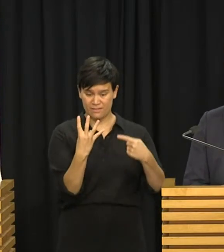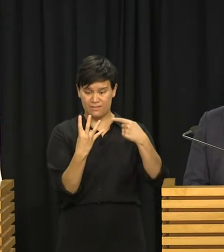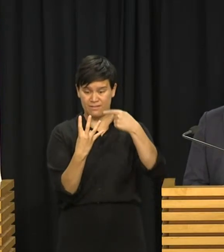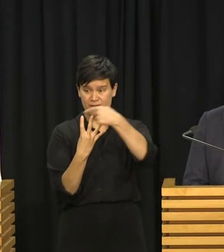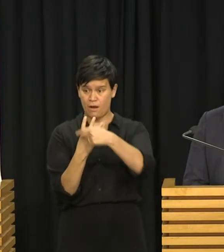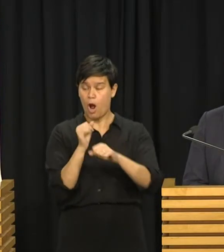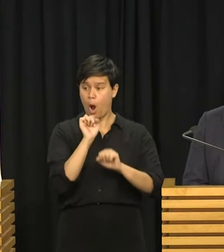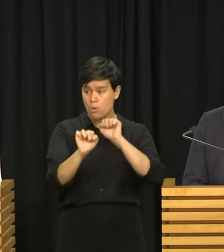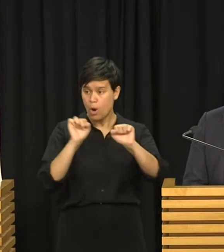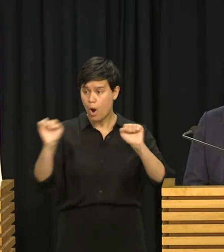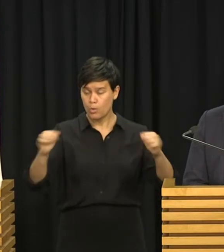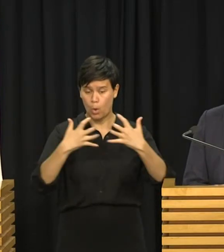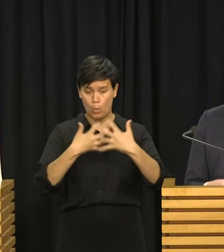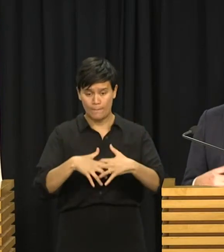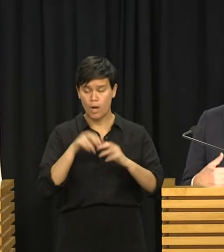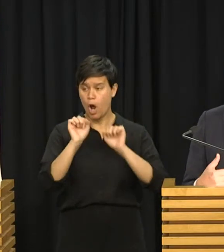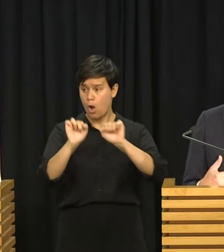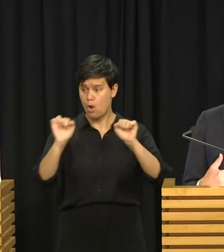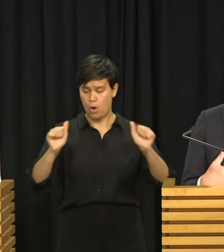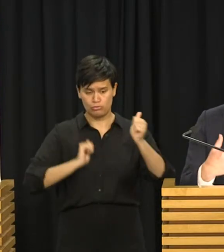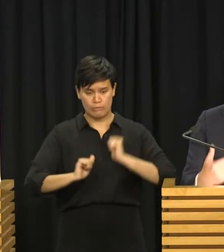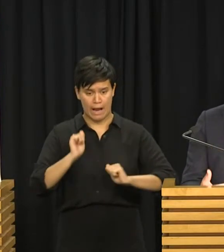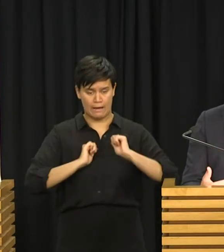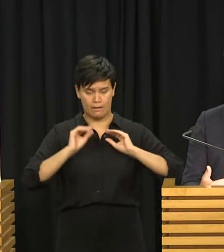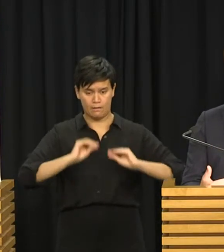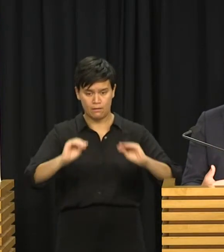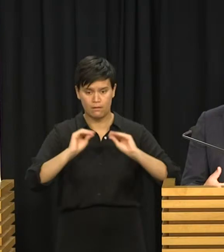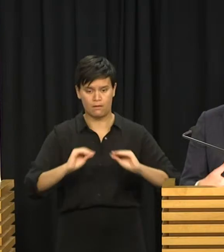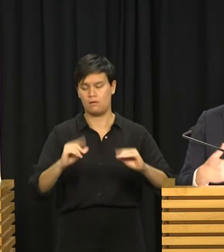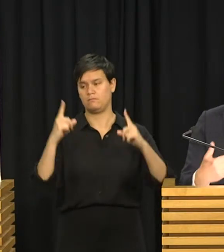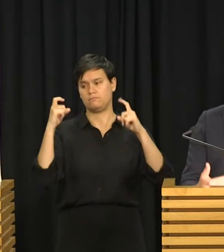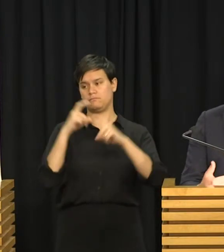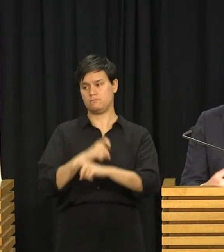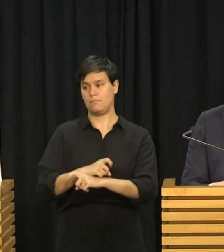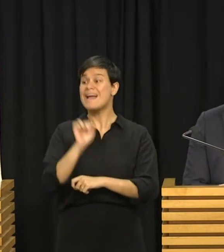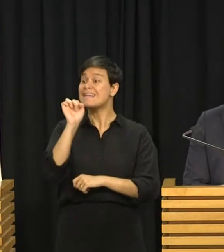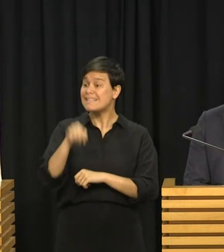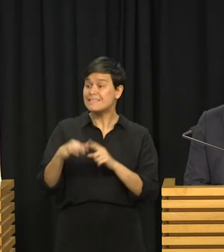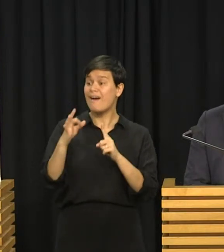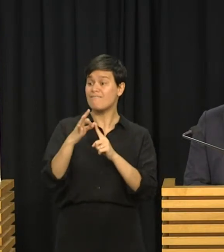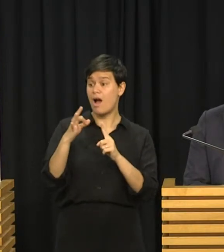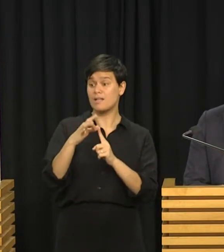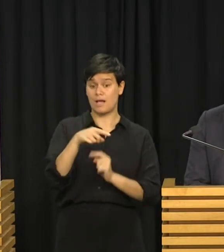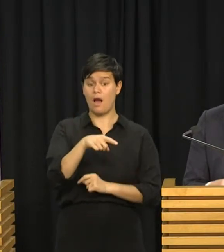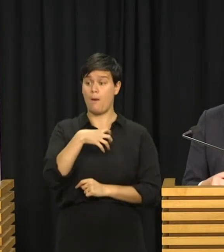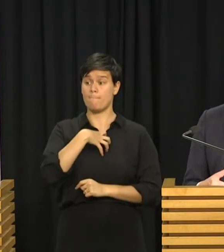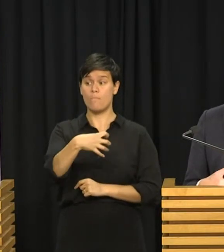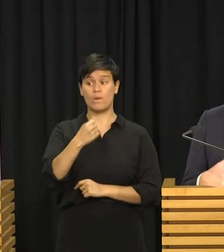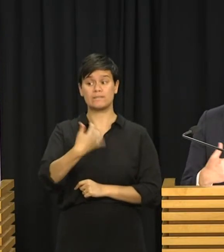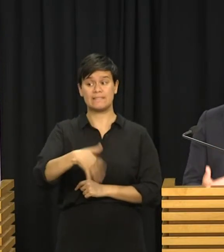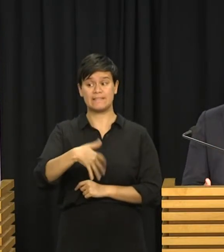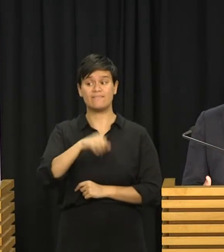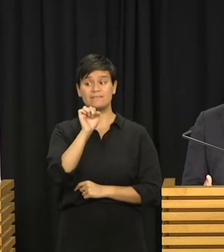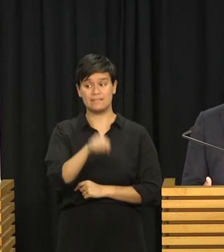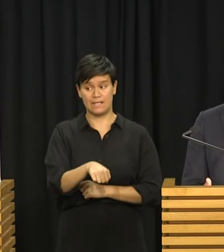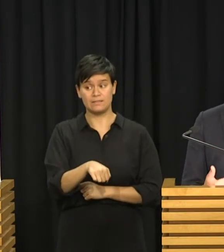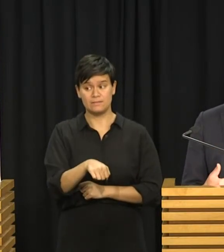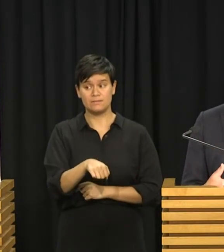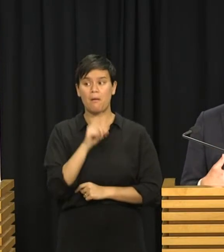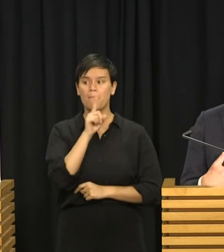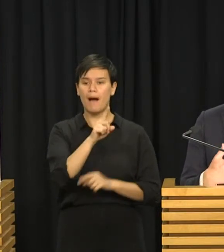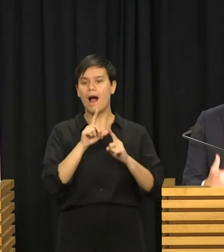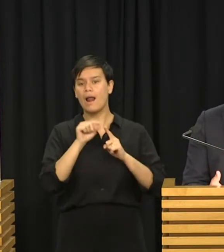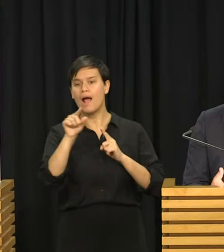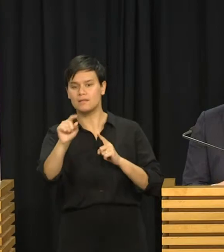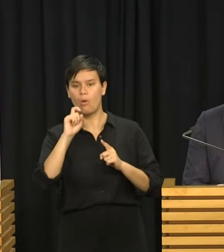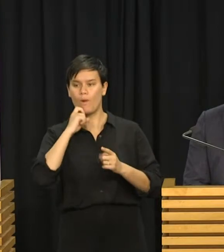in terms of vaccination programs. So there will be, whilst yes, there is some additional cost in purchasing those extra vaccines, there will also be some savings